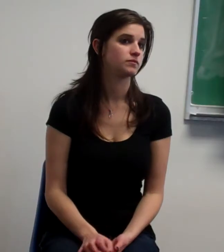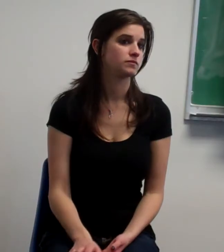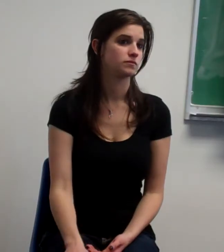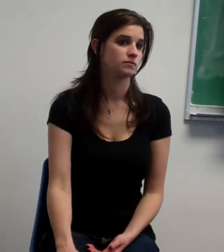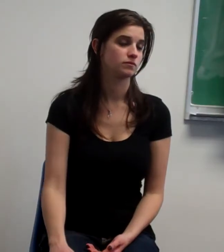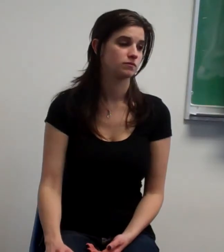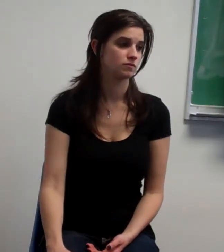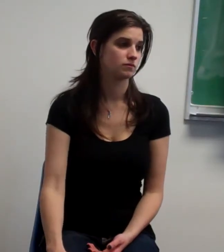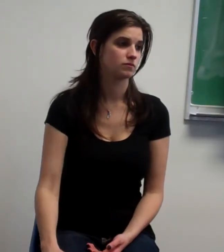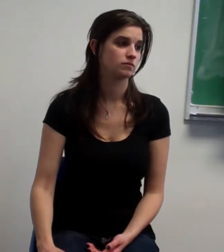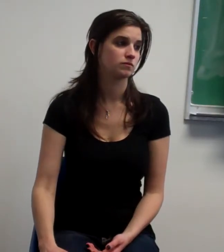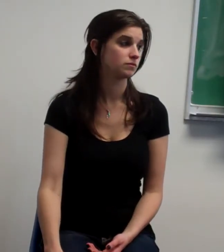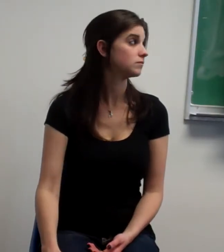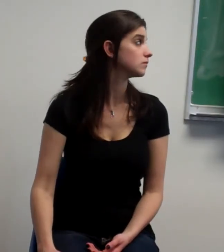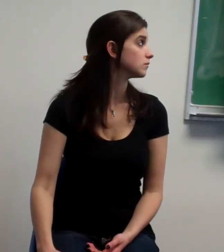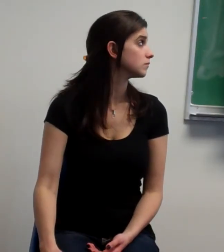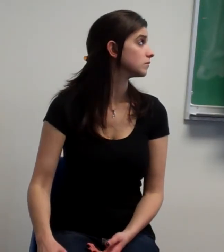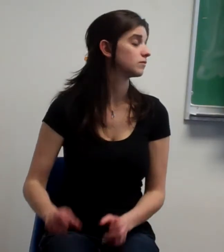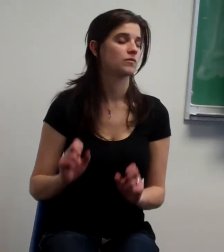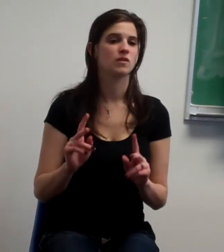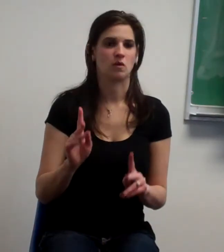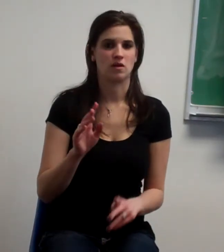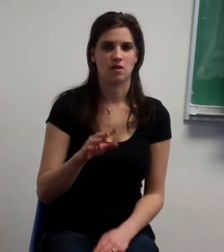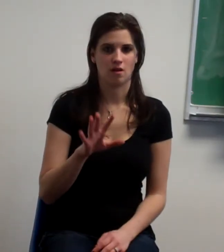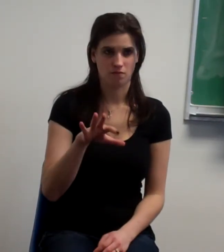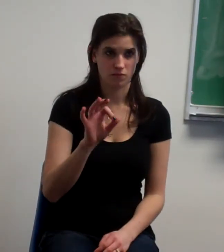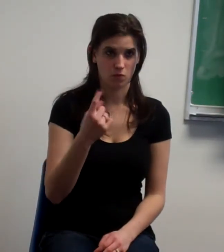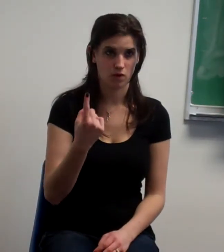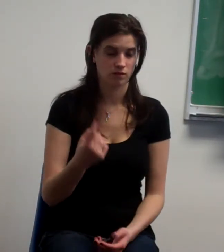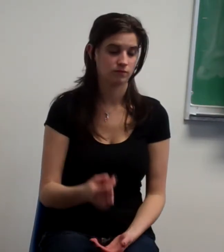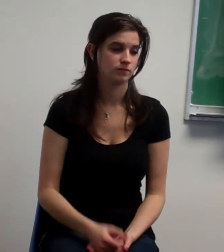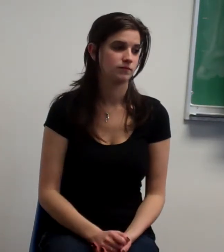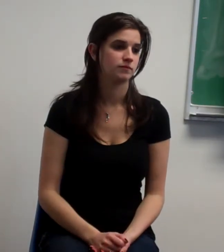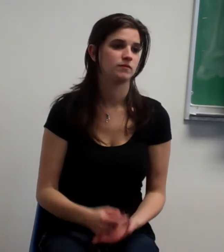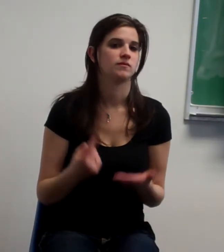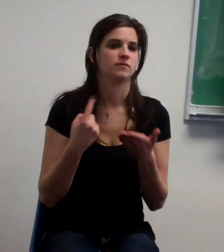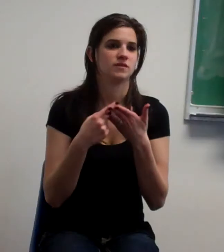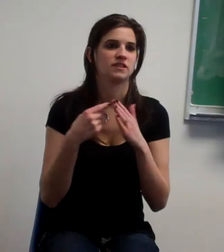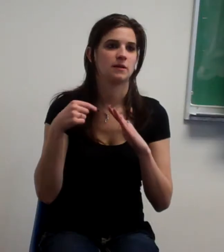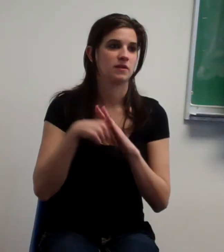All right. Well, let me pick one to look at first, and then maybe we'll talk some more. Like 48.